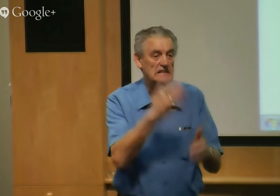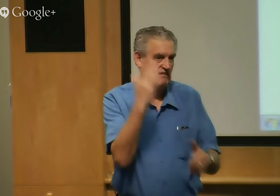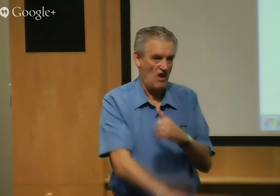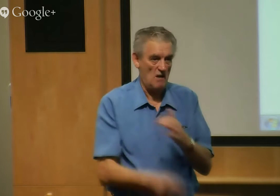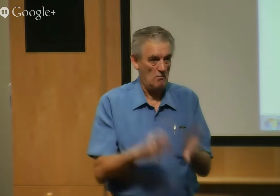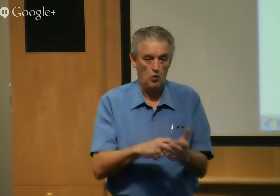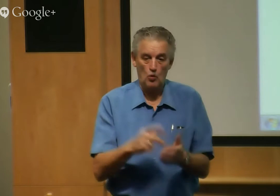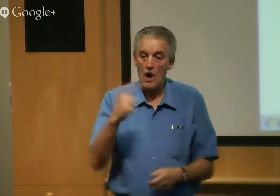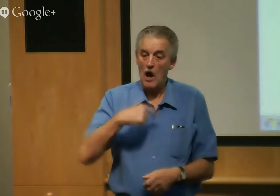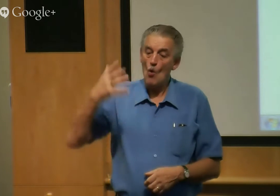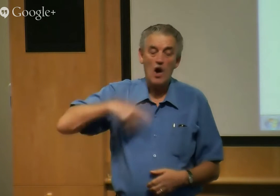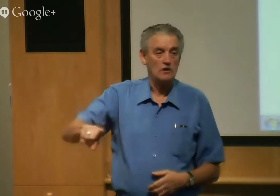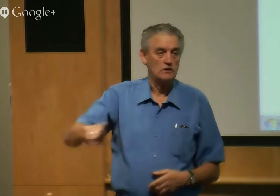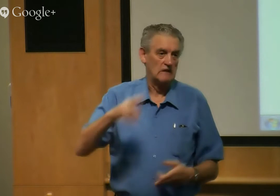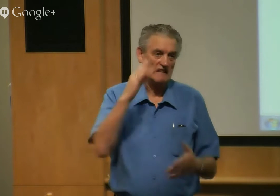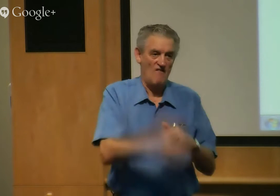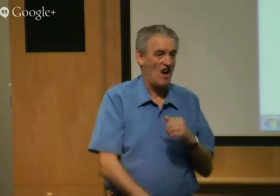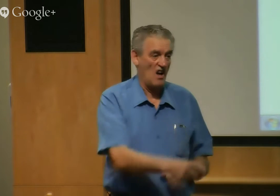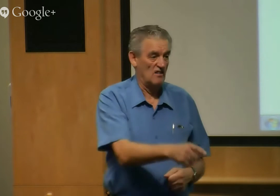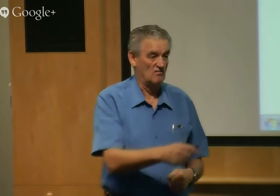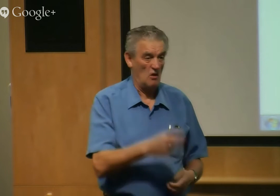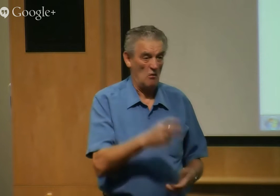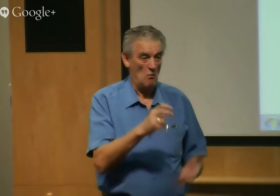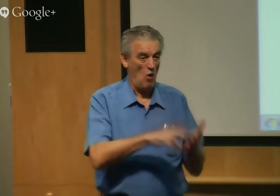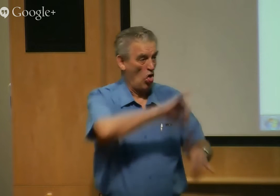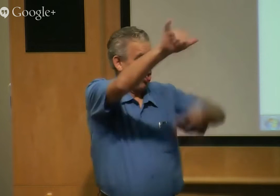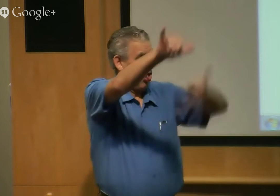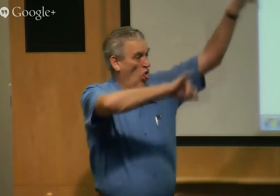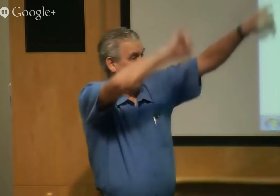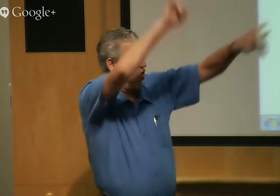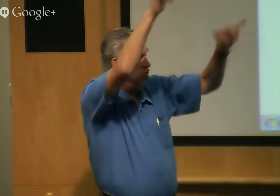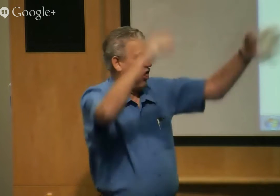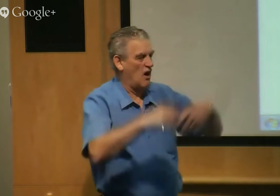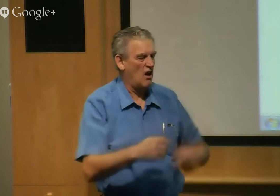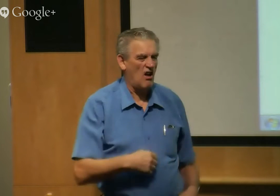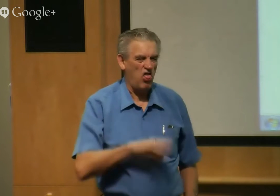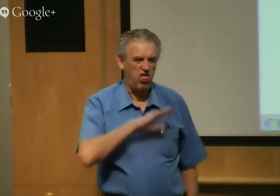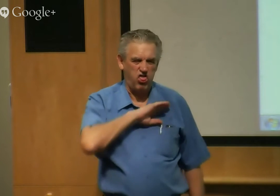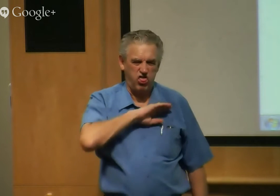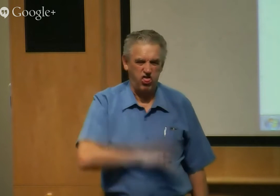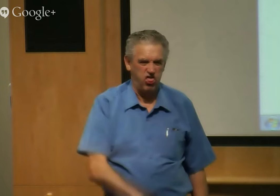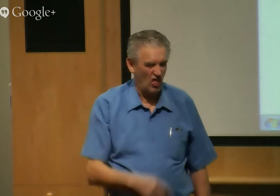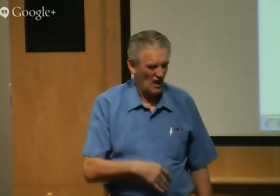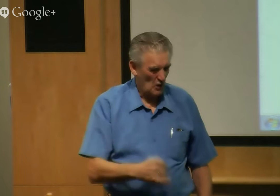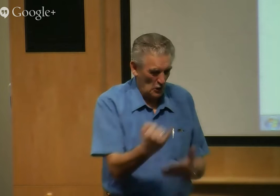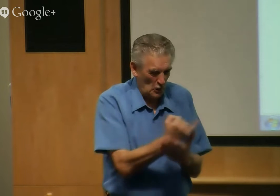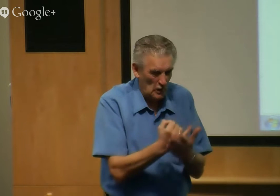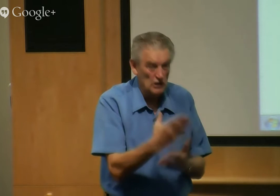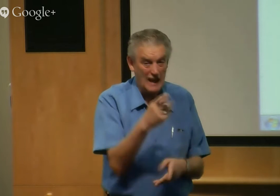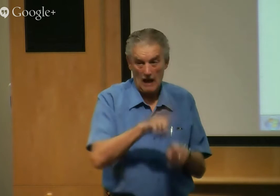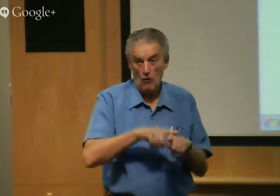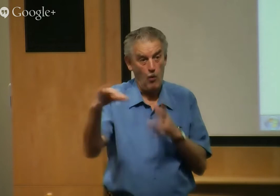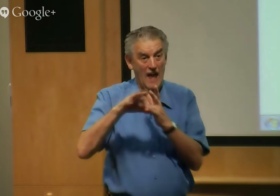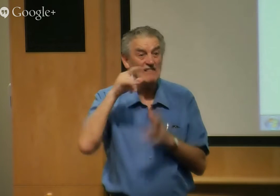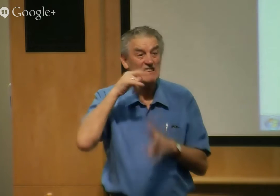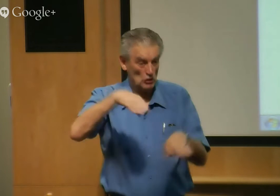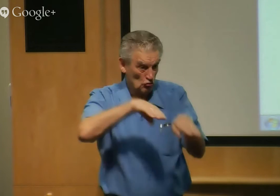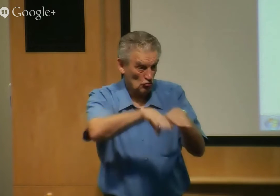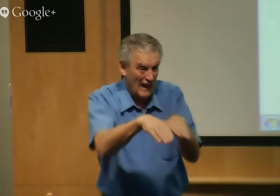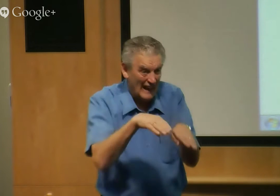health history. And they never, ever have done the person I've asked for. They just pick whoever they want to turn up. And as my wife said,